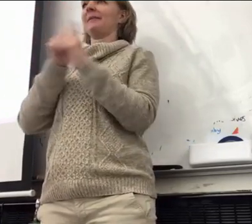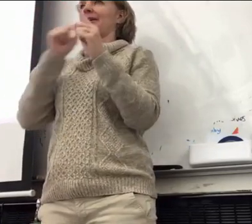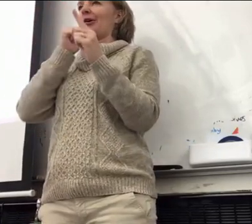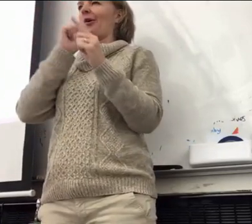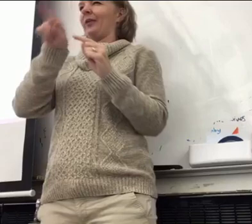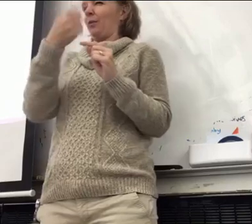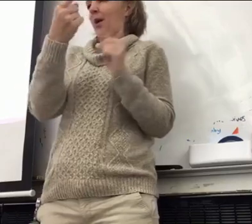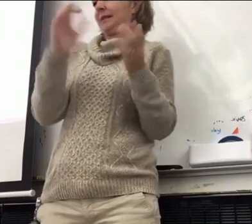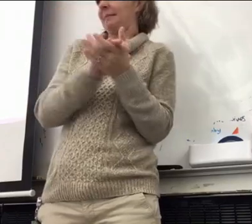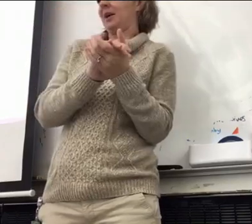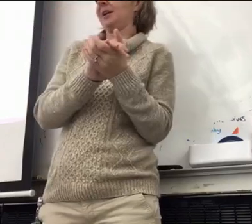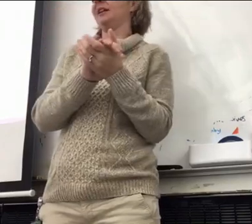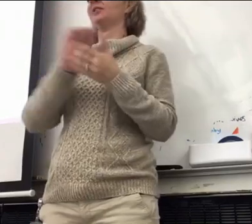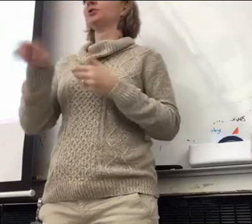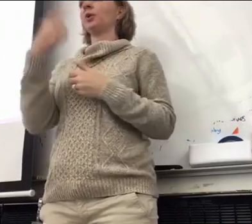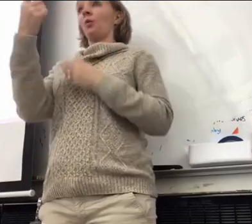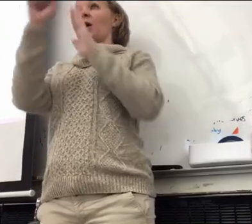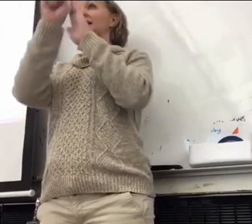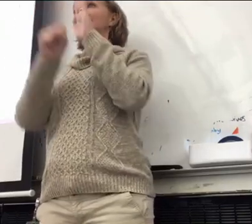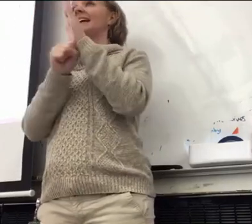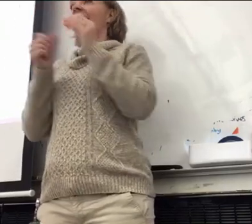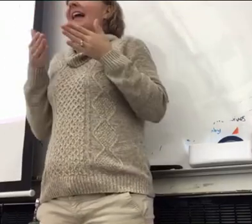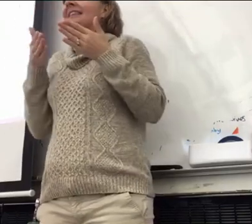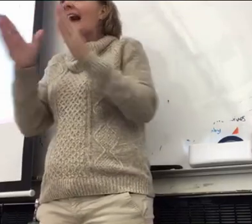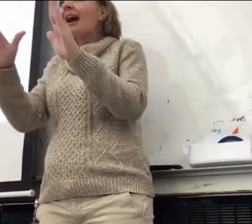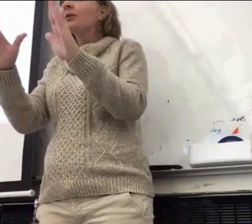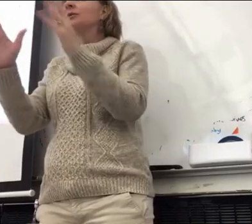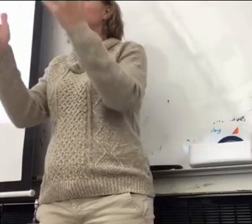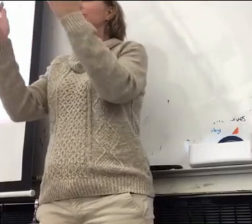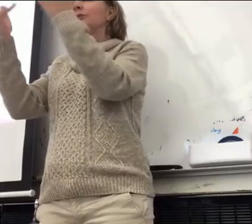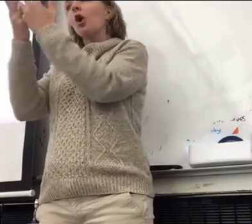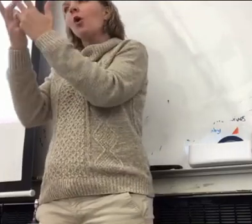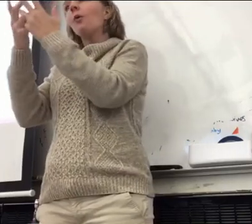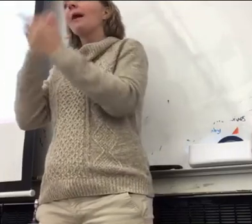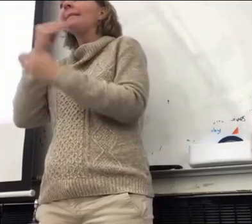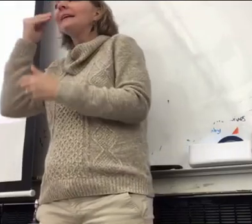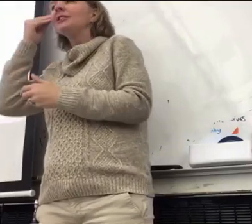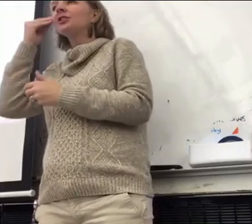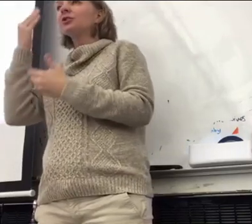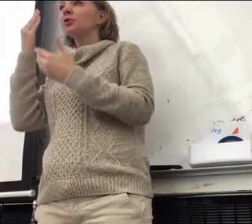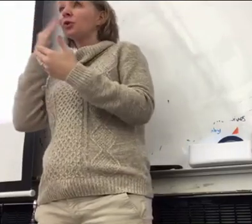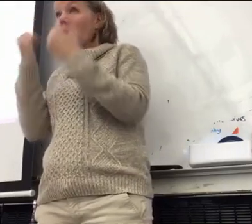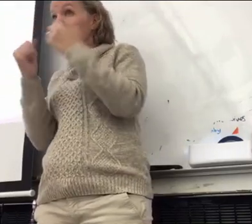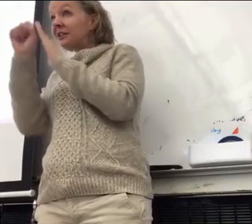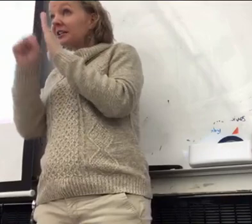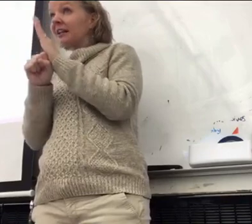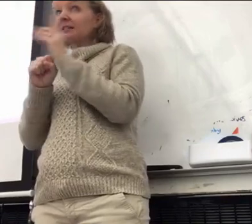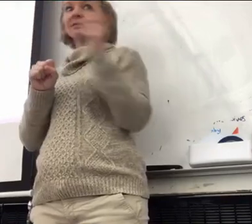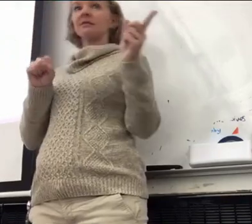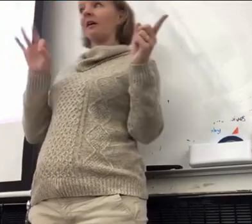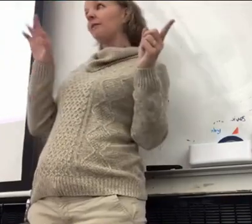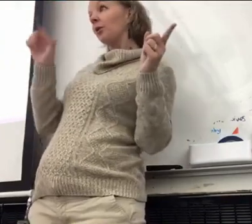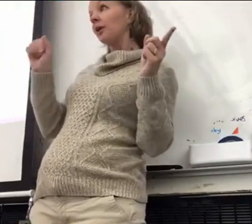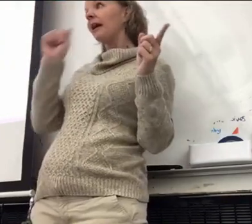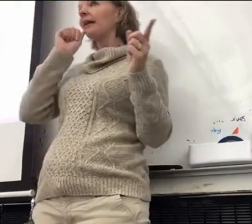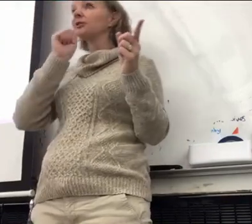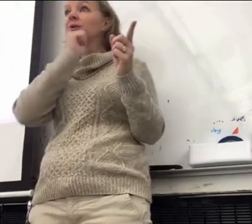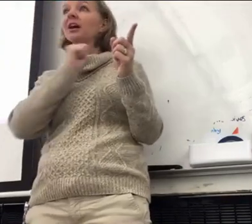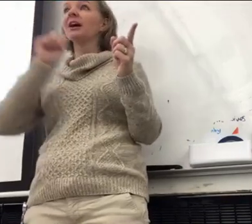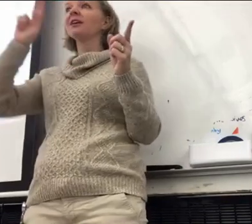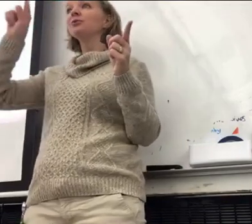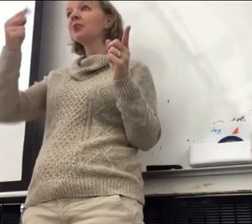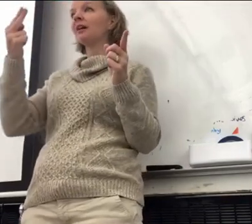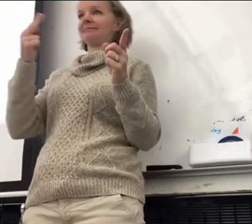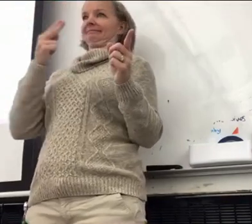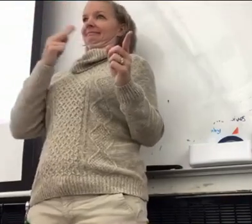the United States that allows cohabitation. Does anybody know what it is? Florida. No. Arizona. No. No,